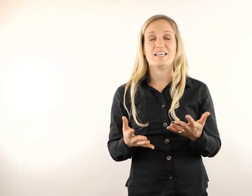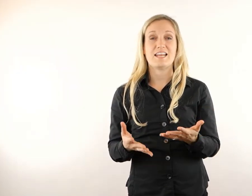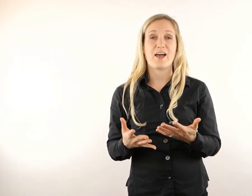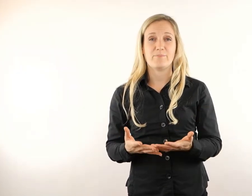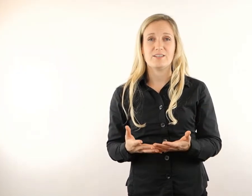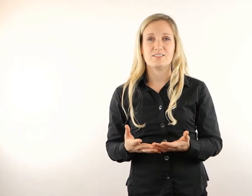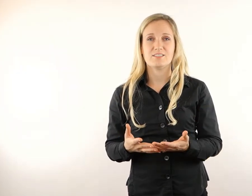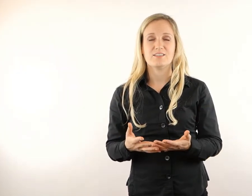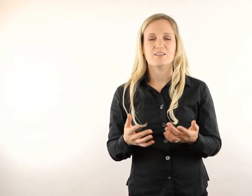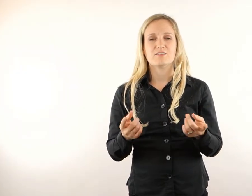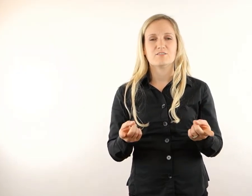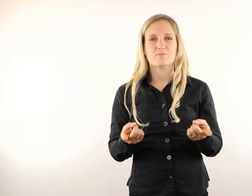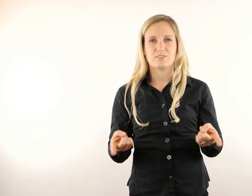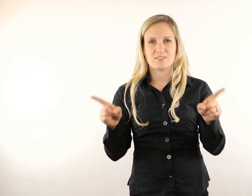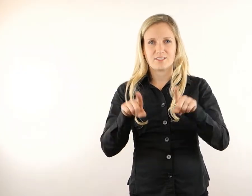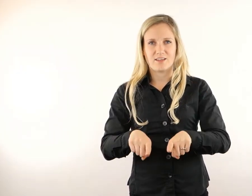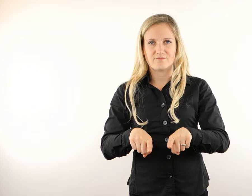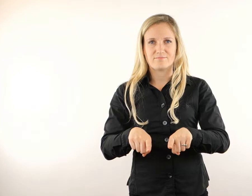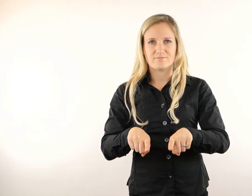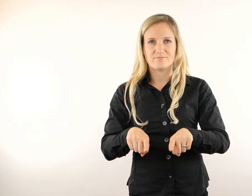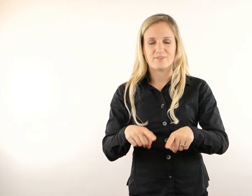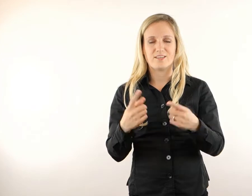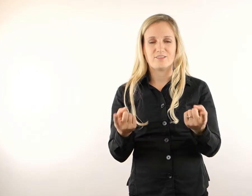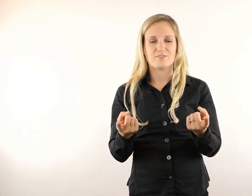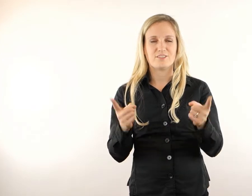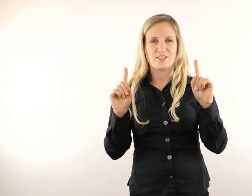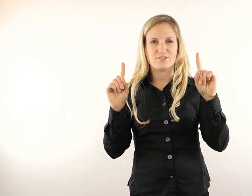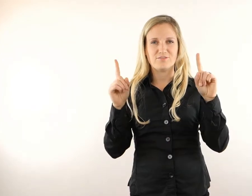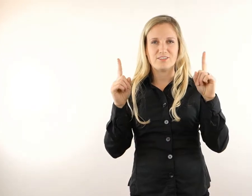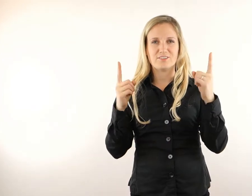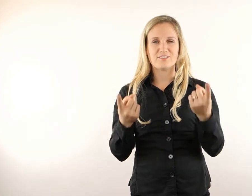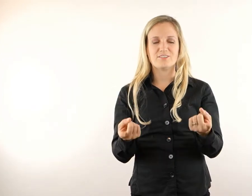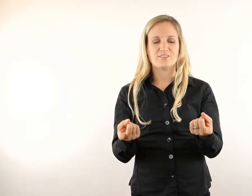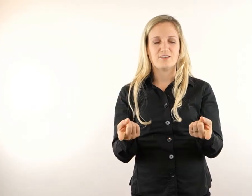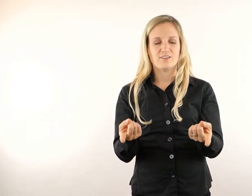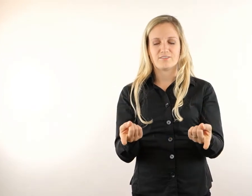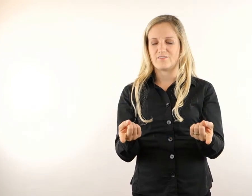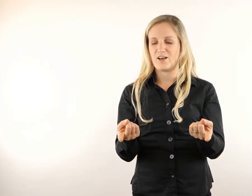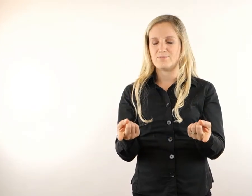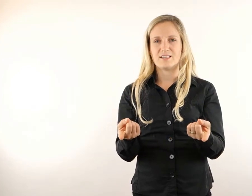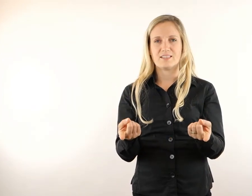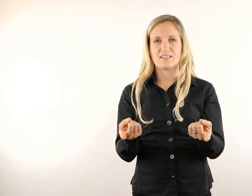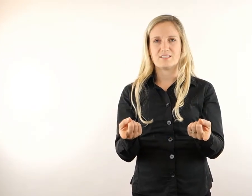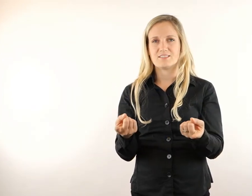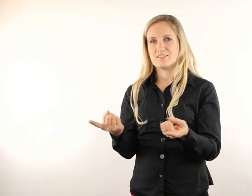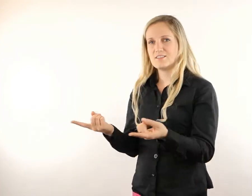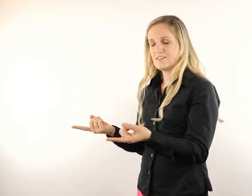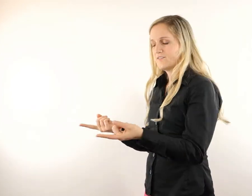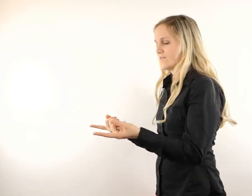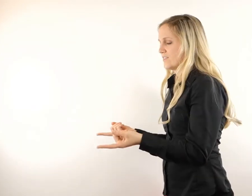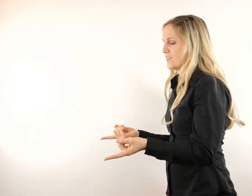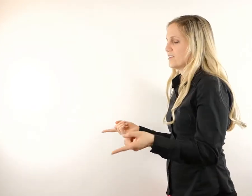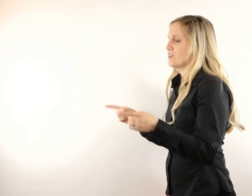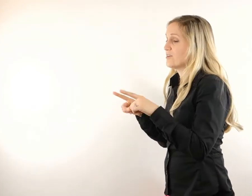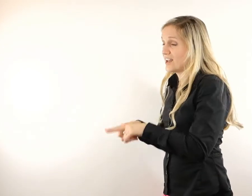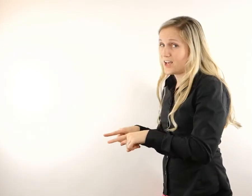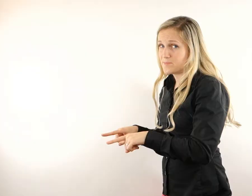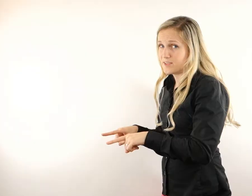it happened, which is like that. So you take 2 fingers, kind of up like this, and you go, it